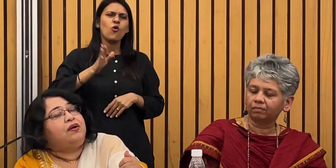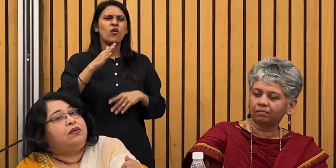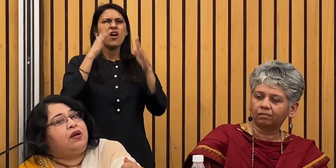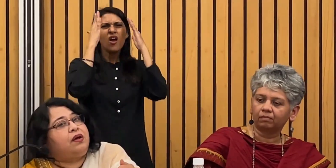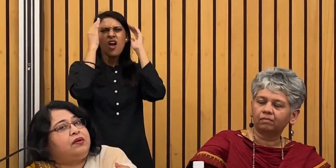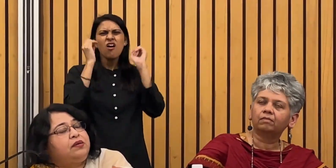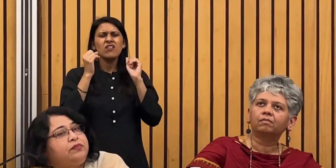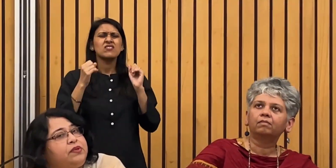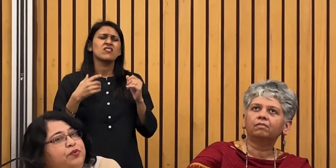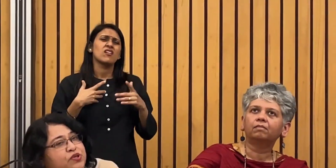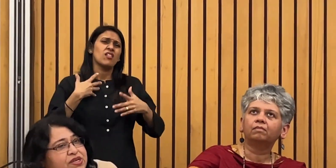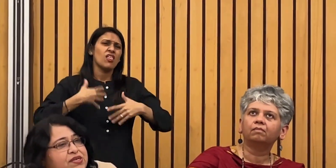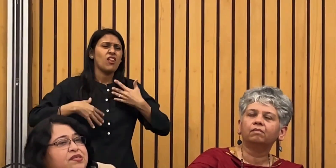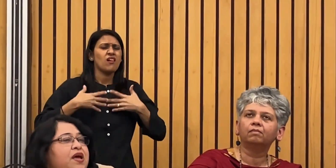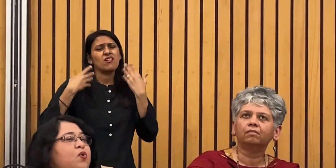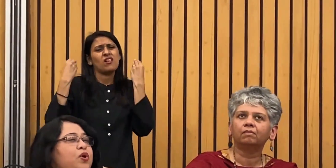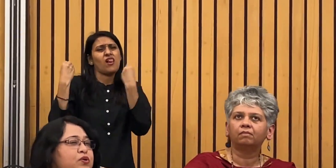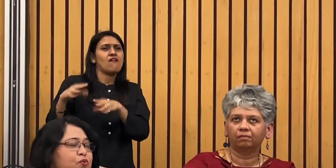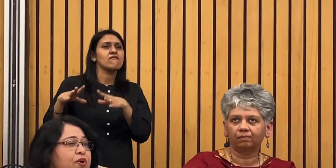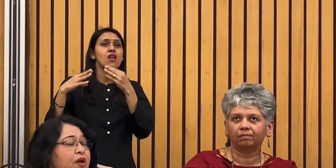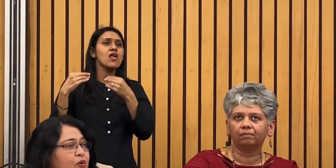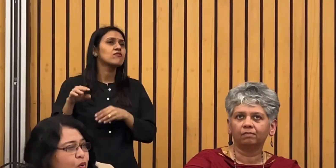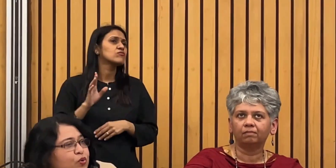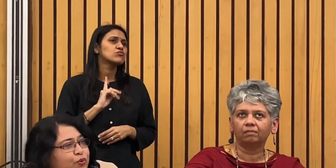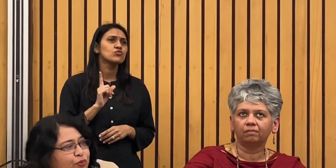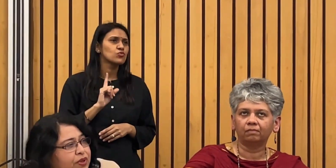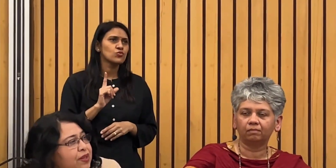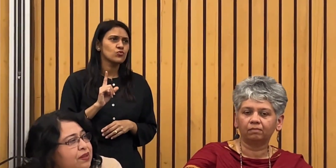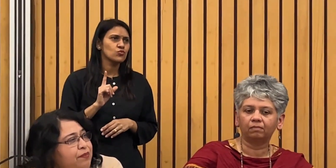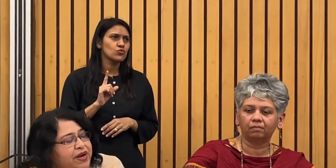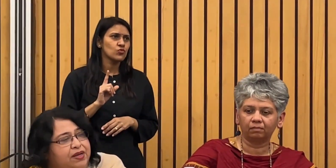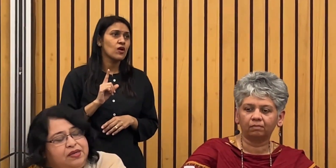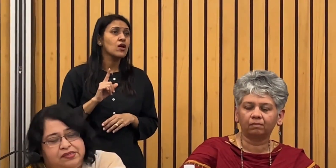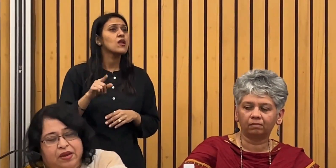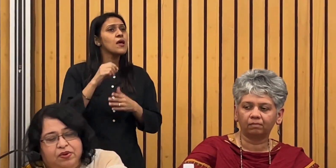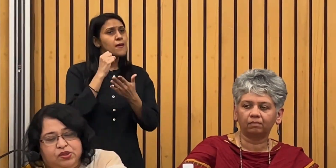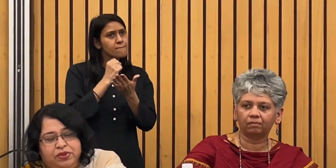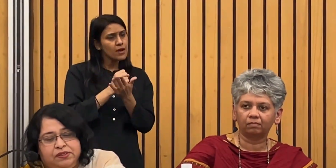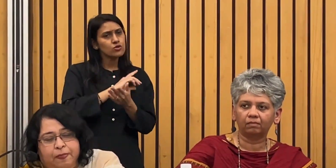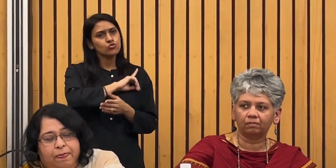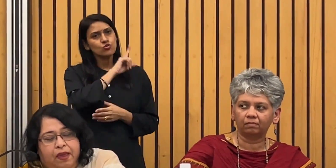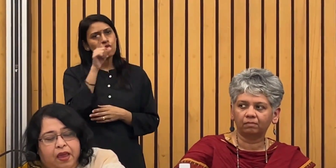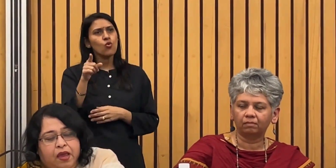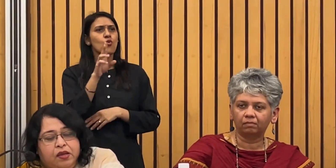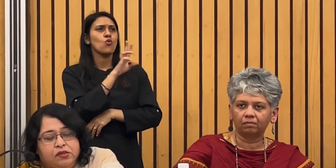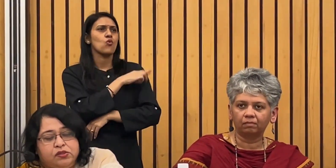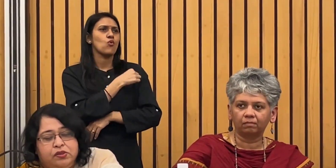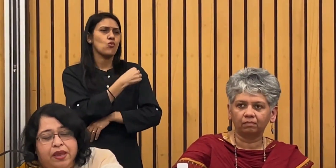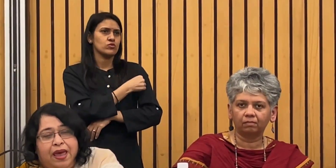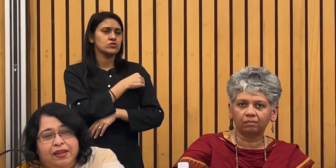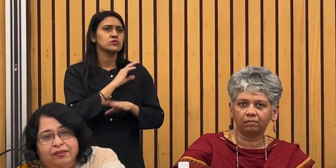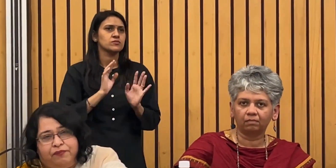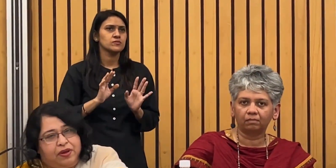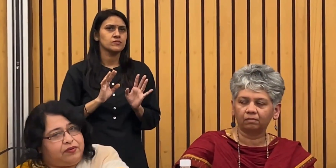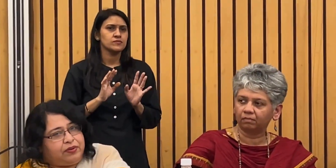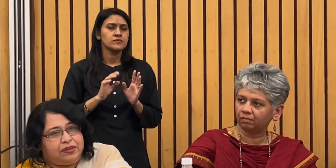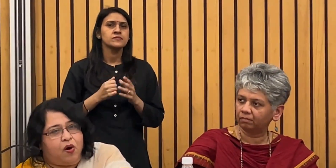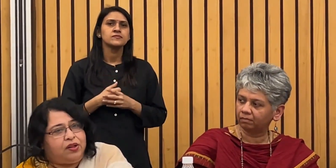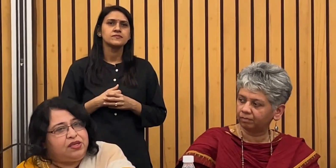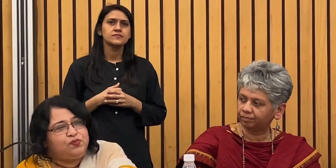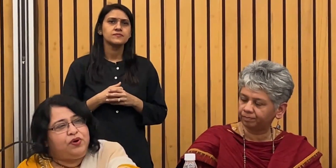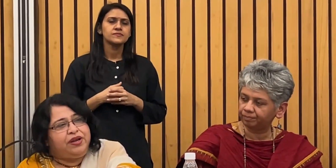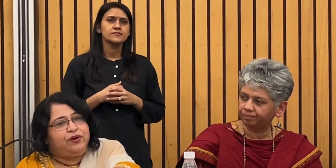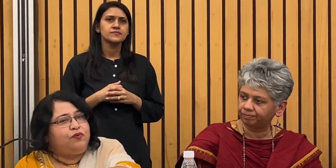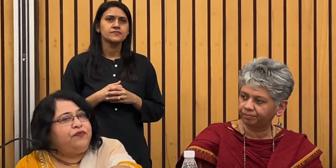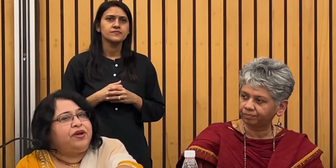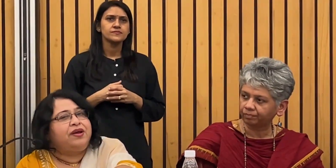what procedures they are going to go through in the medical establishment, and all